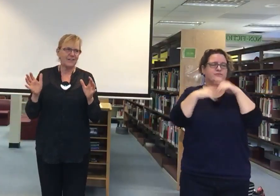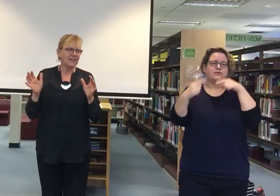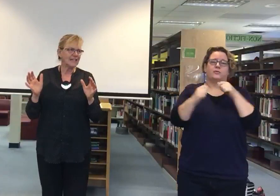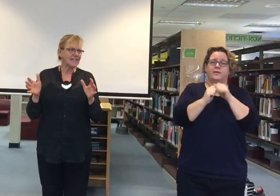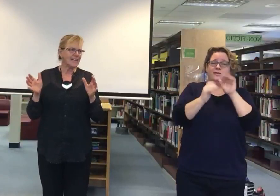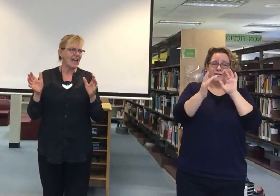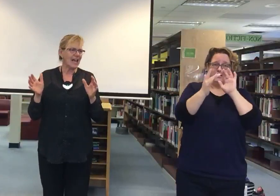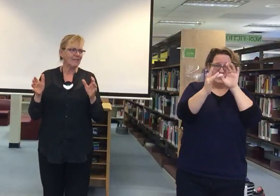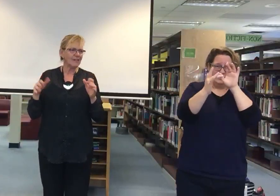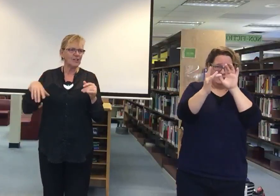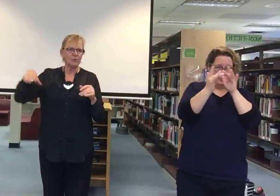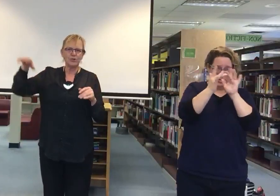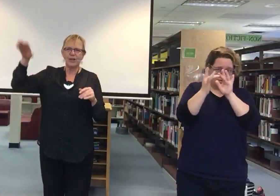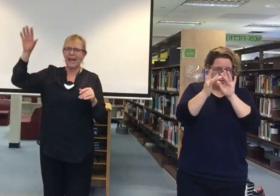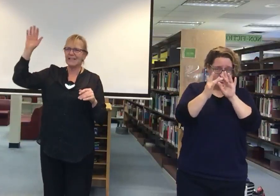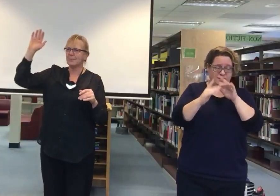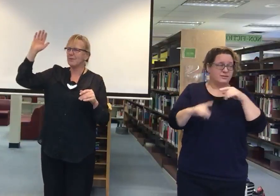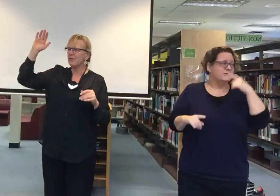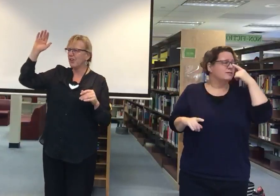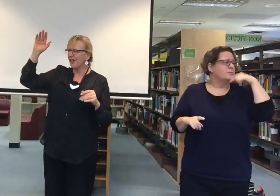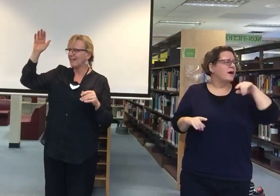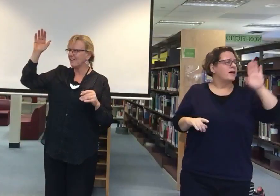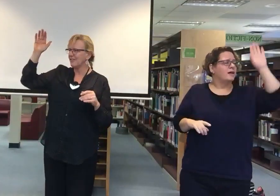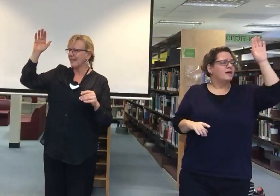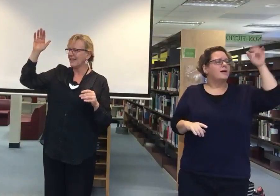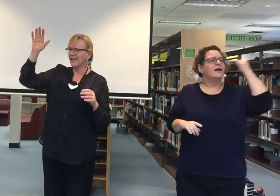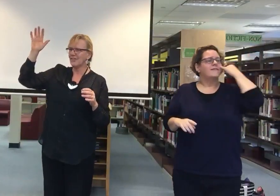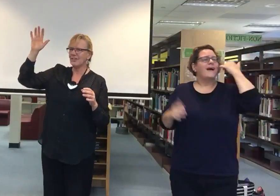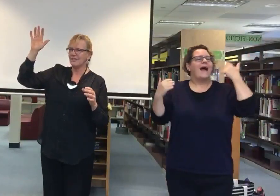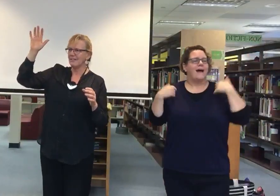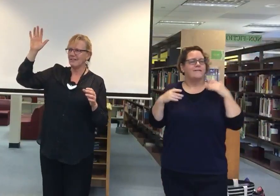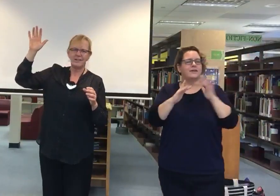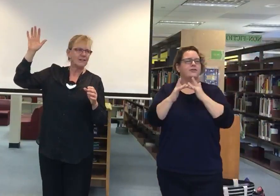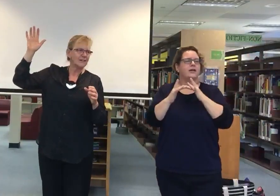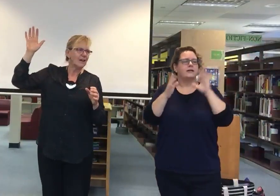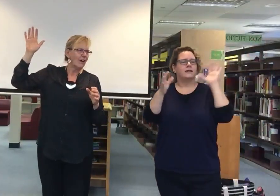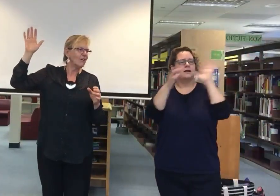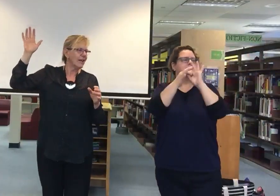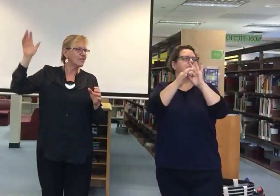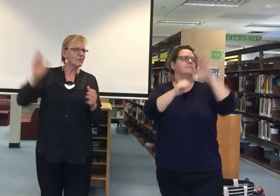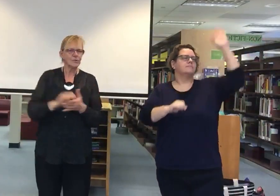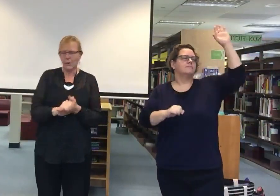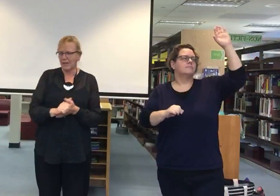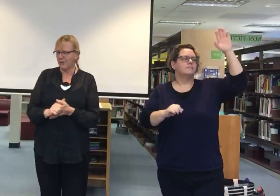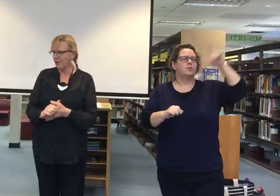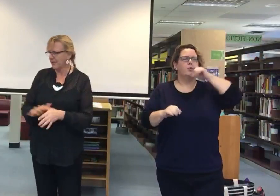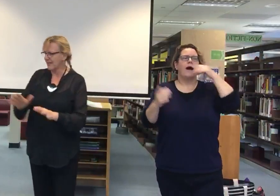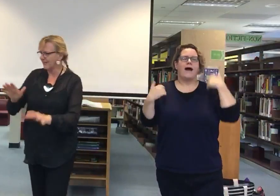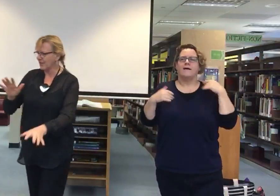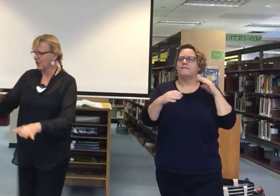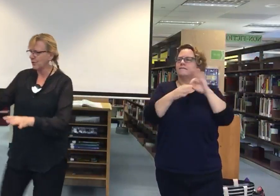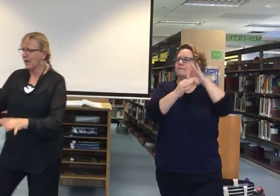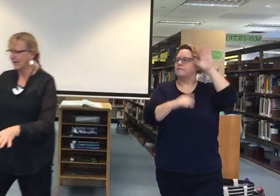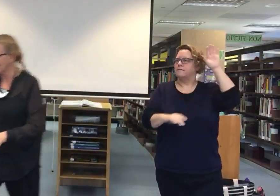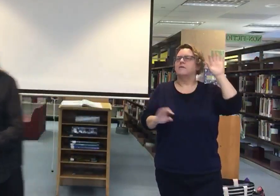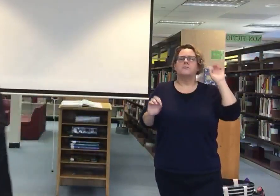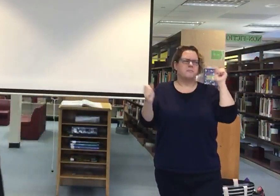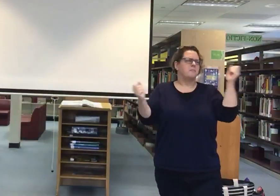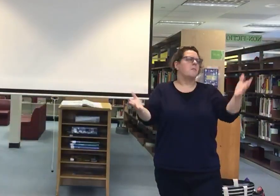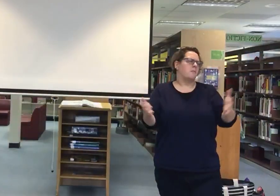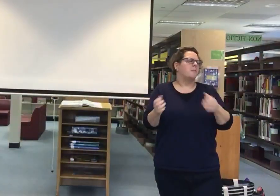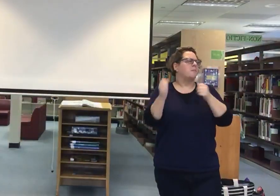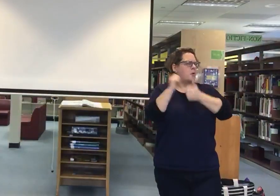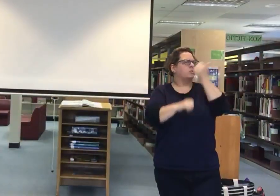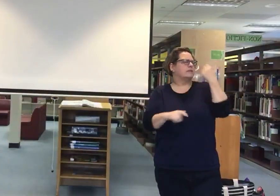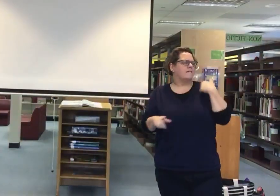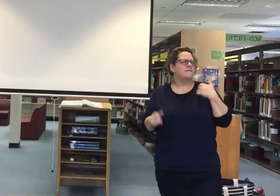think if at least half, can you put your hand up if you've got internet connection? Oh, okay, so there's quite a few of us, and I've got two kind of